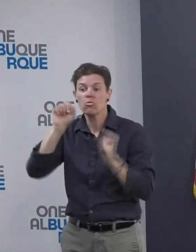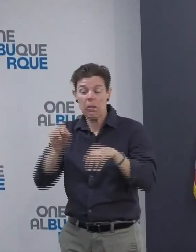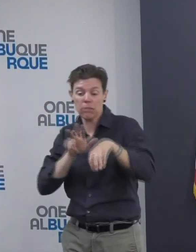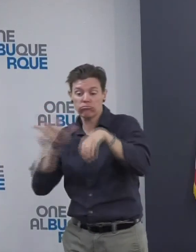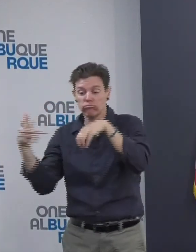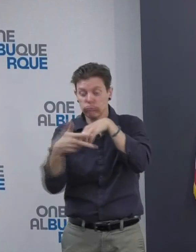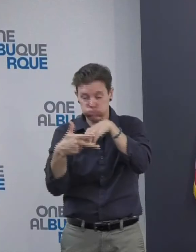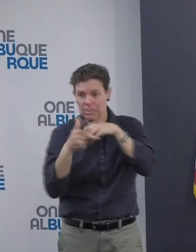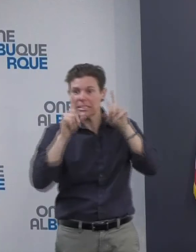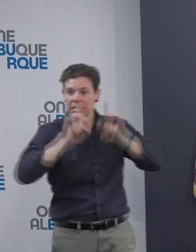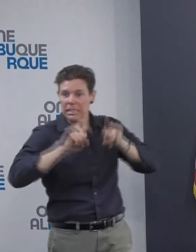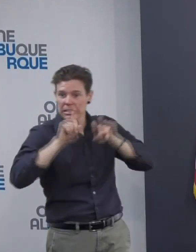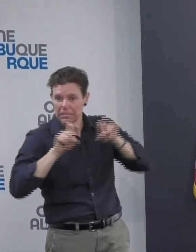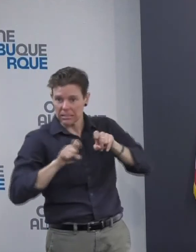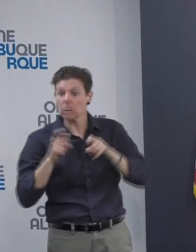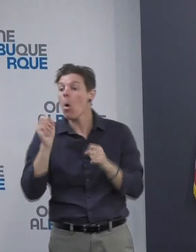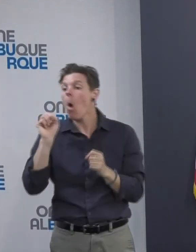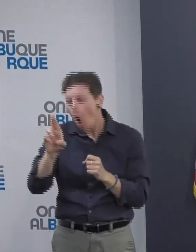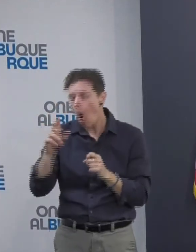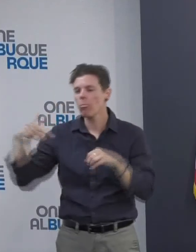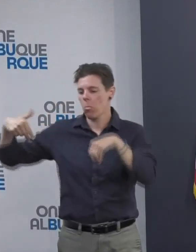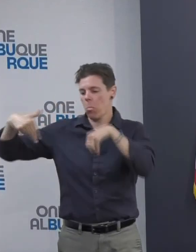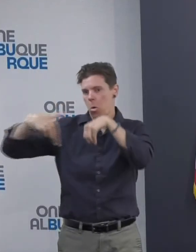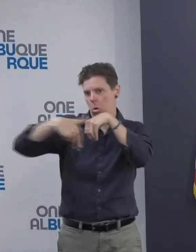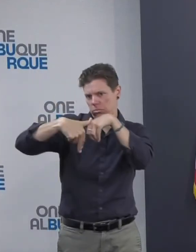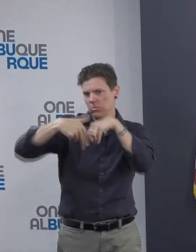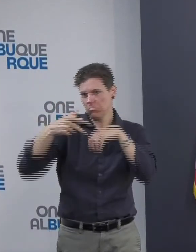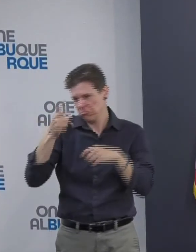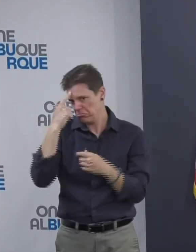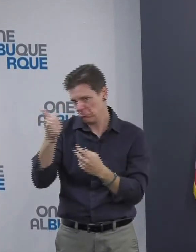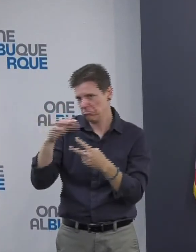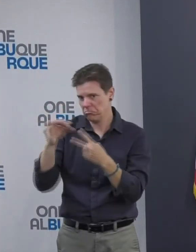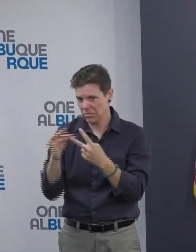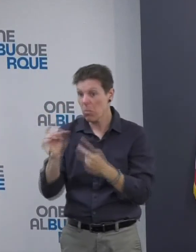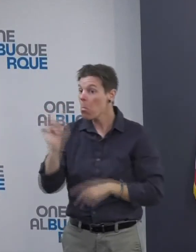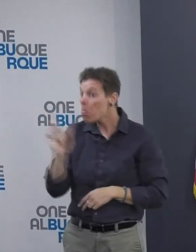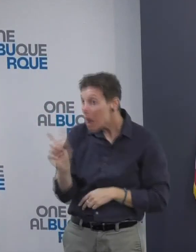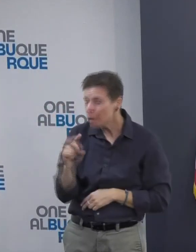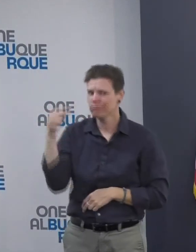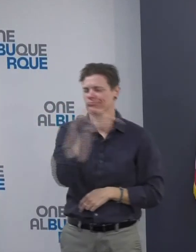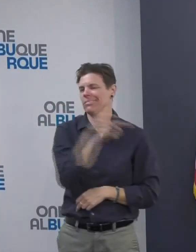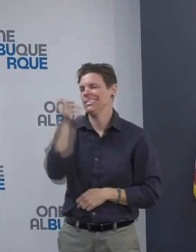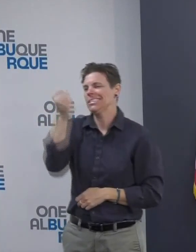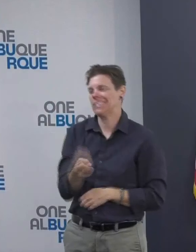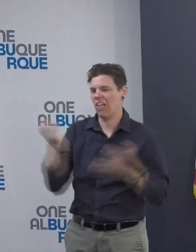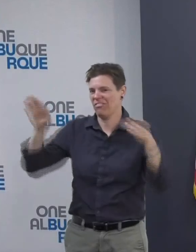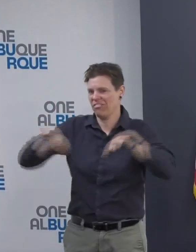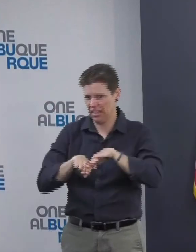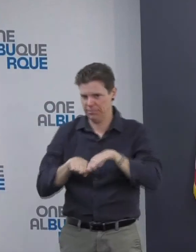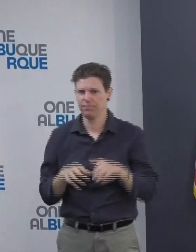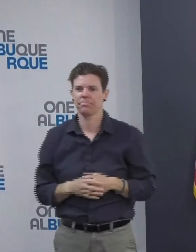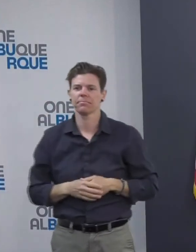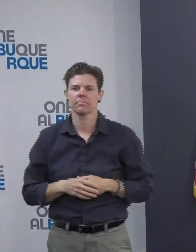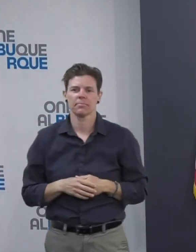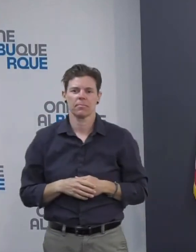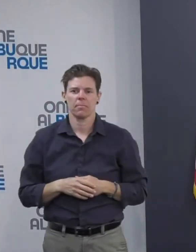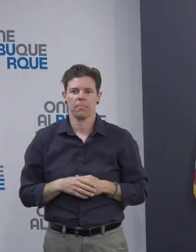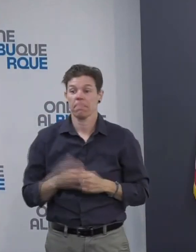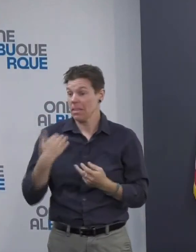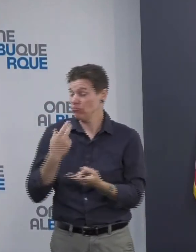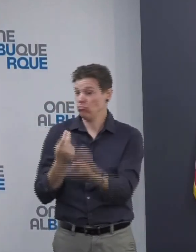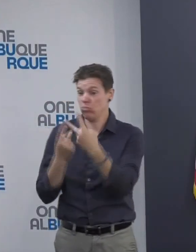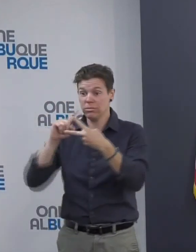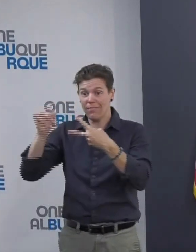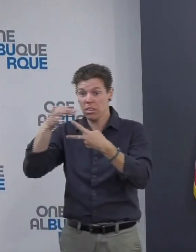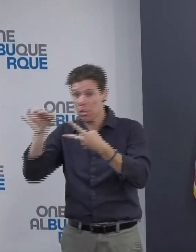That's Casa de Salud. And also they have bilingual capabilities there. We'd like folks to register for that. If not,